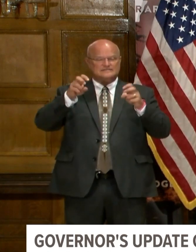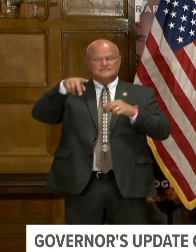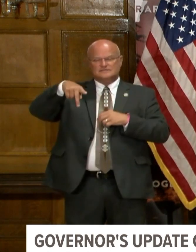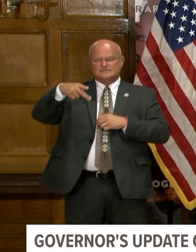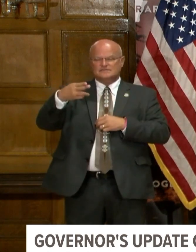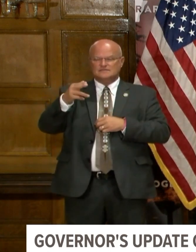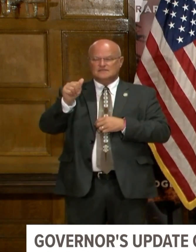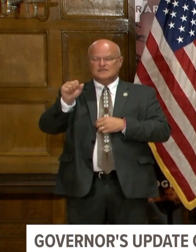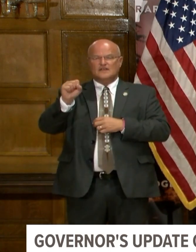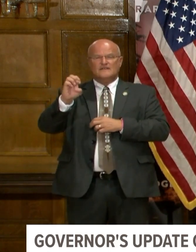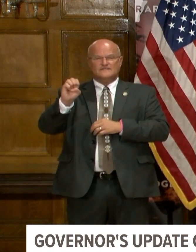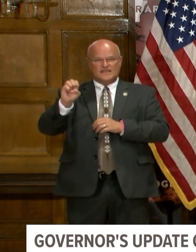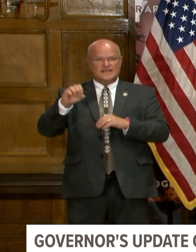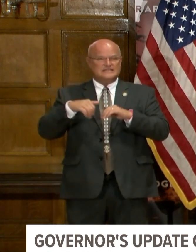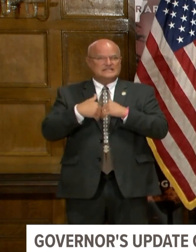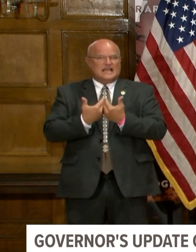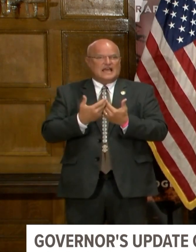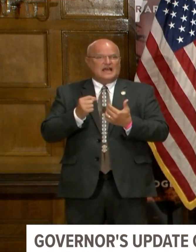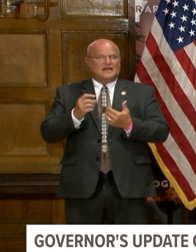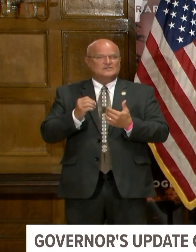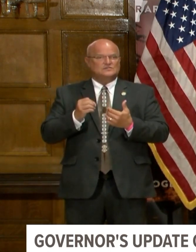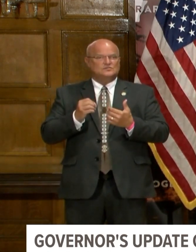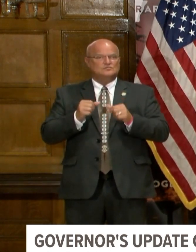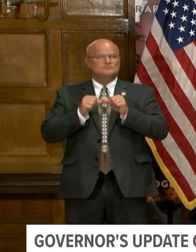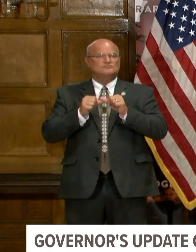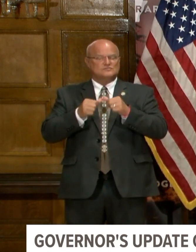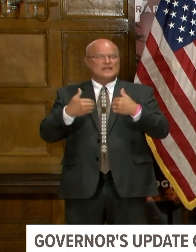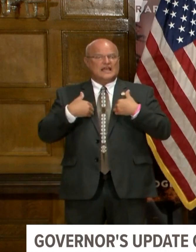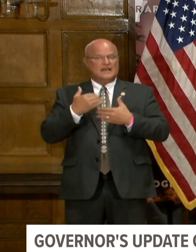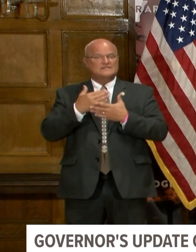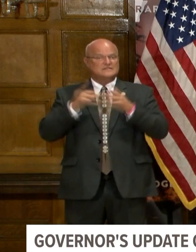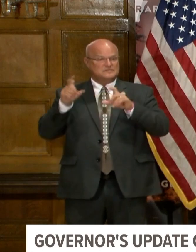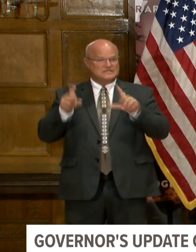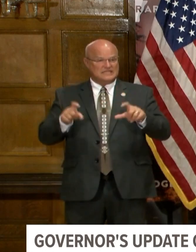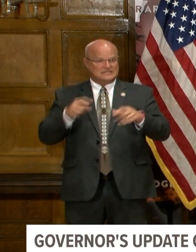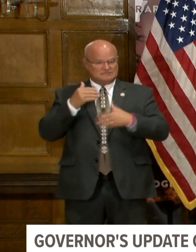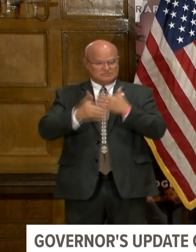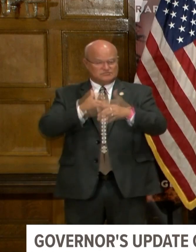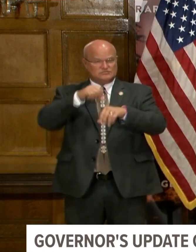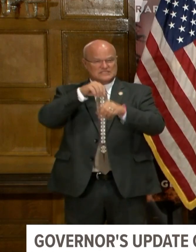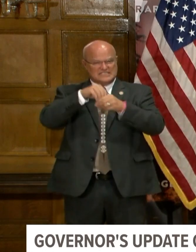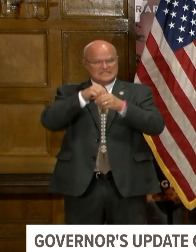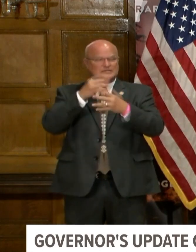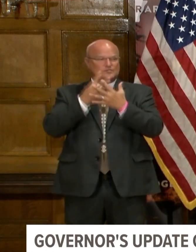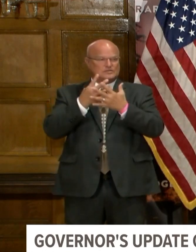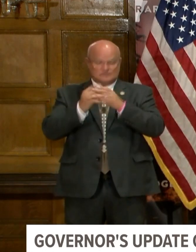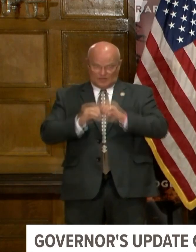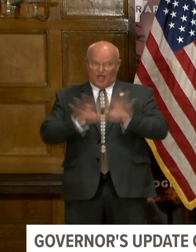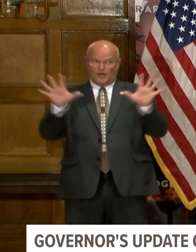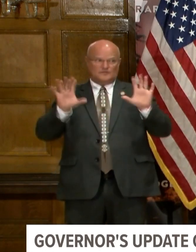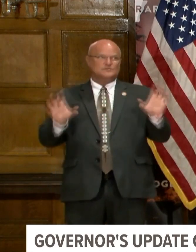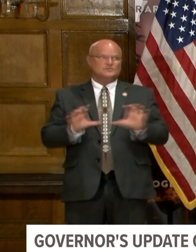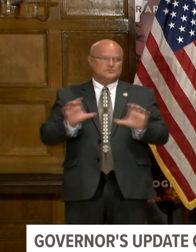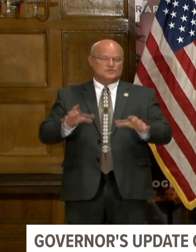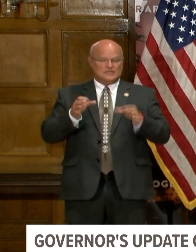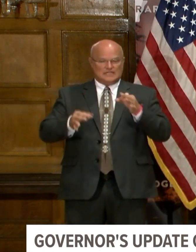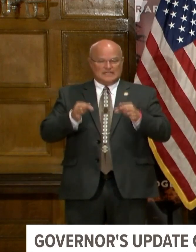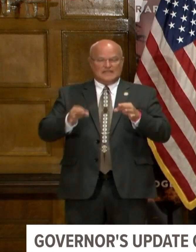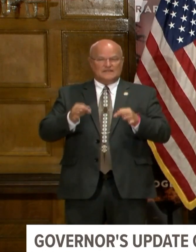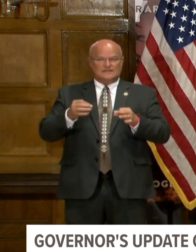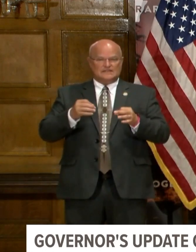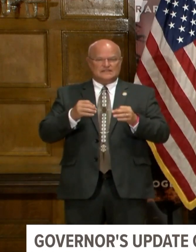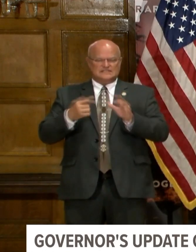that as to exactly how to consistently have some testing protocols in the prison. Obviously, we'll be doing it if there are